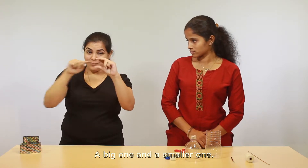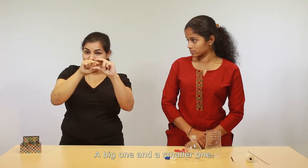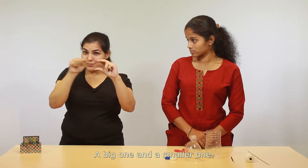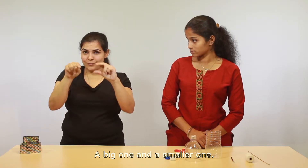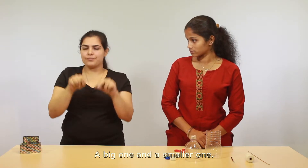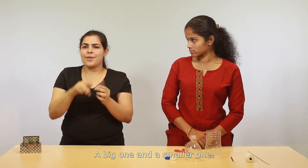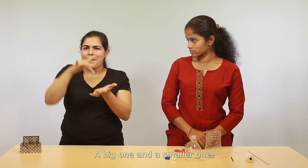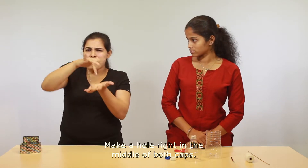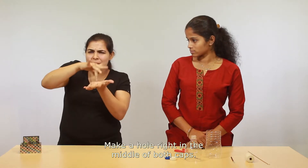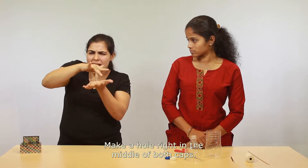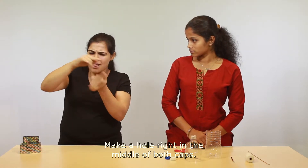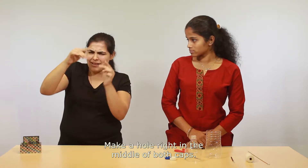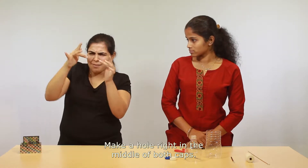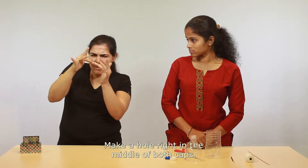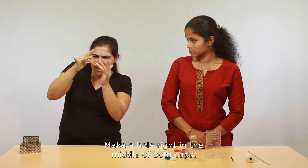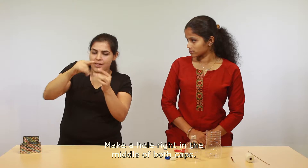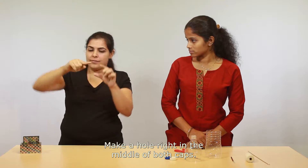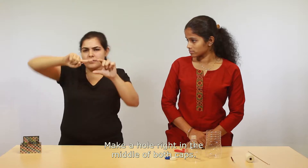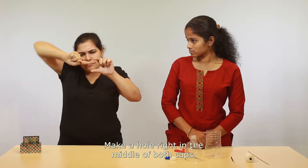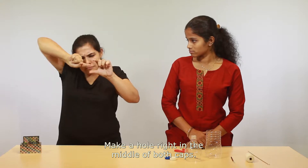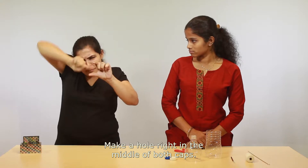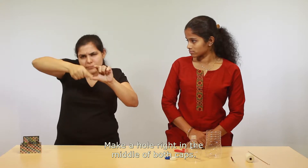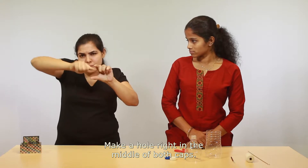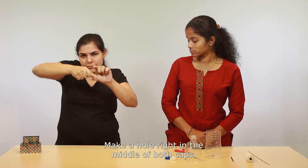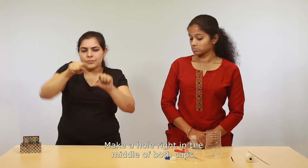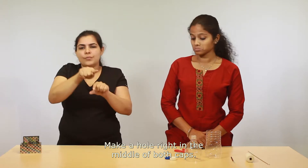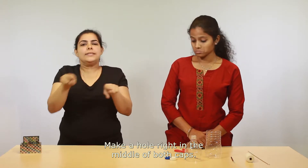make a hole right in the middle of both the caps